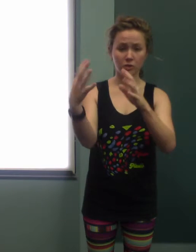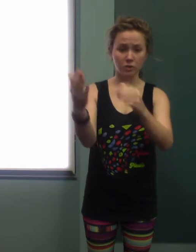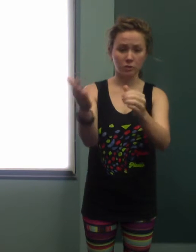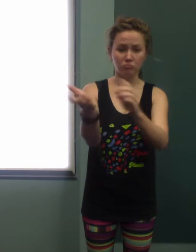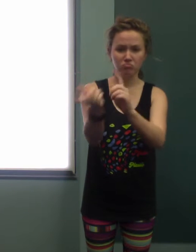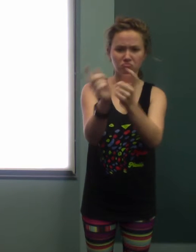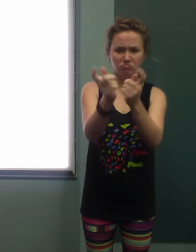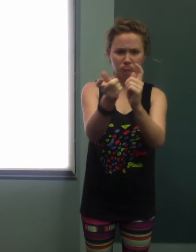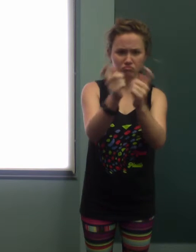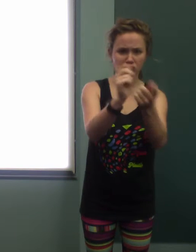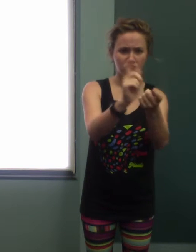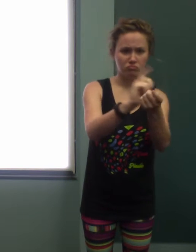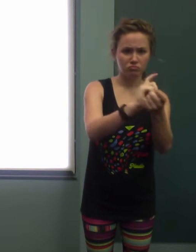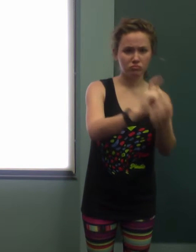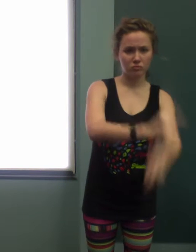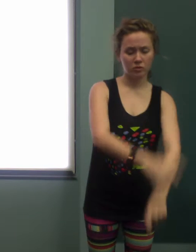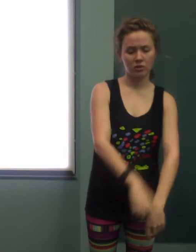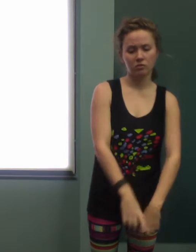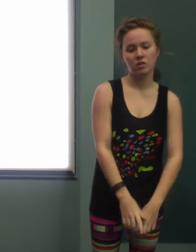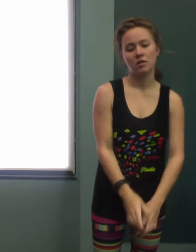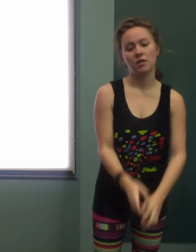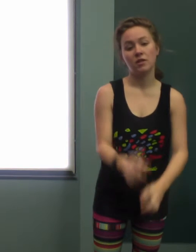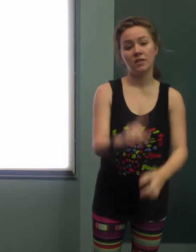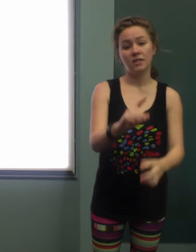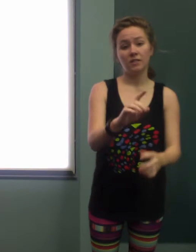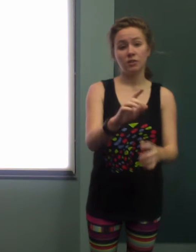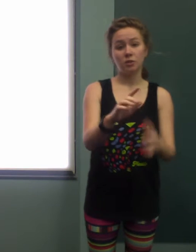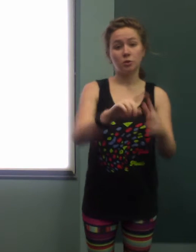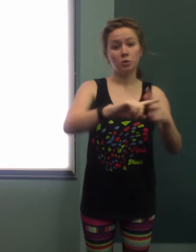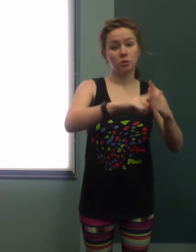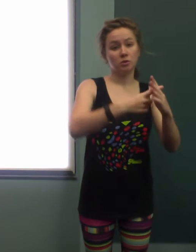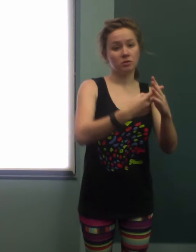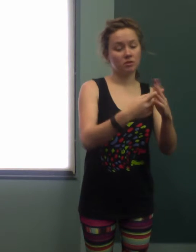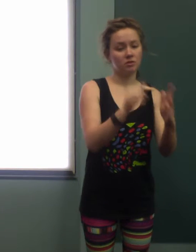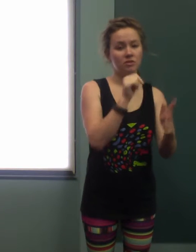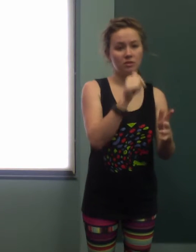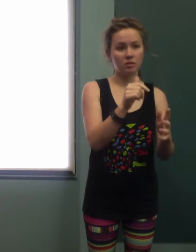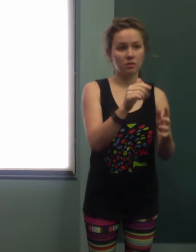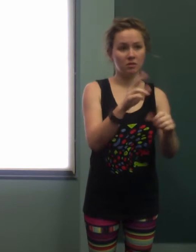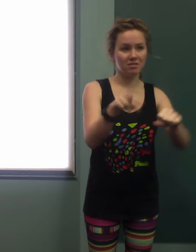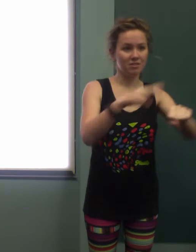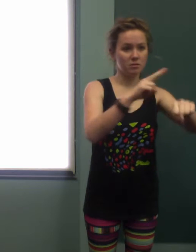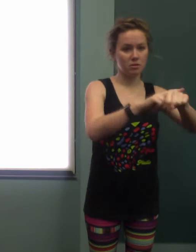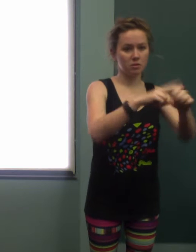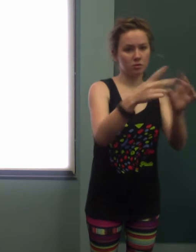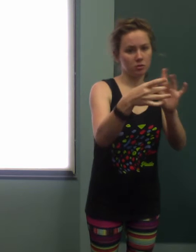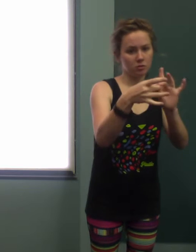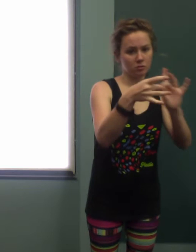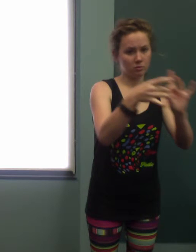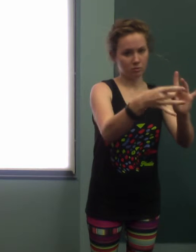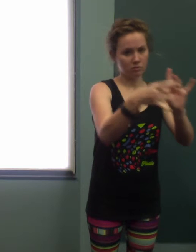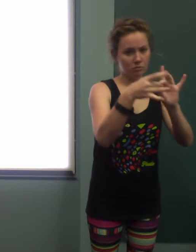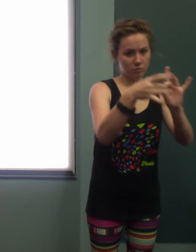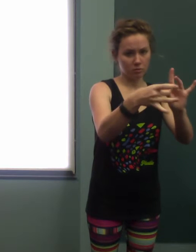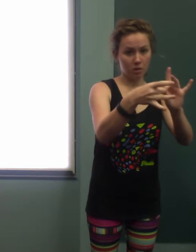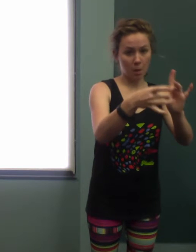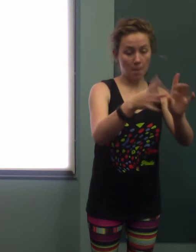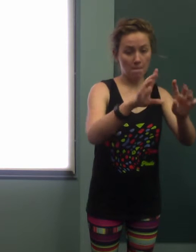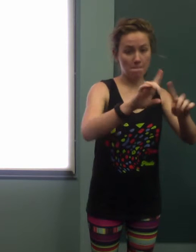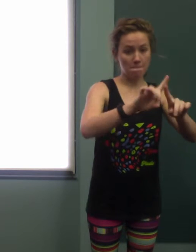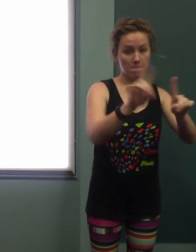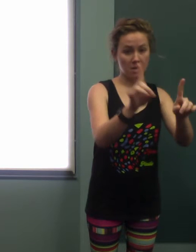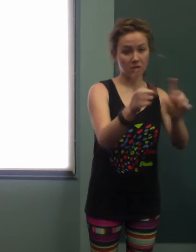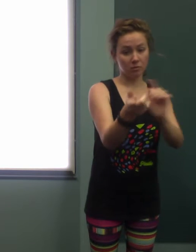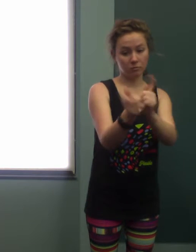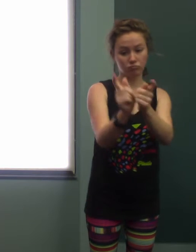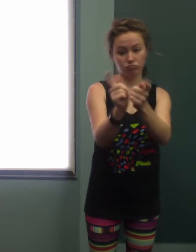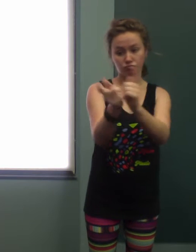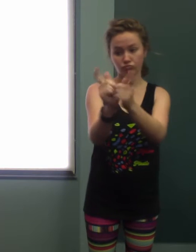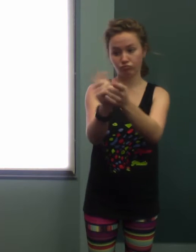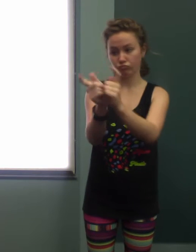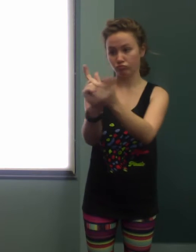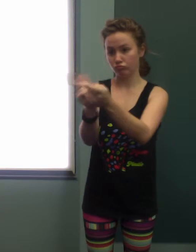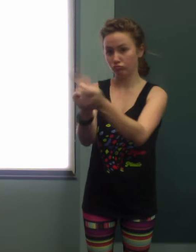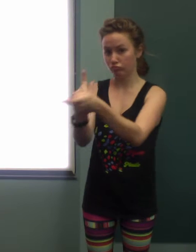unity during the 1860 campaign, but brought it to the front in his March